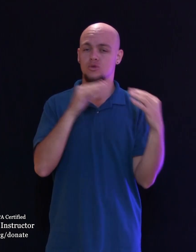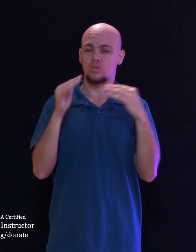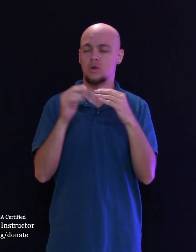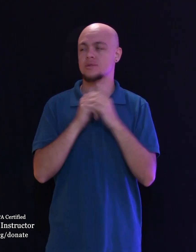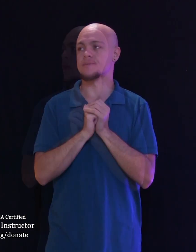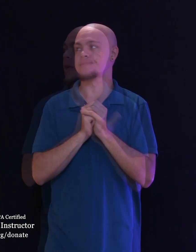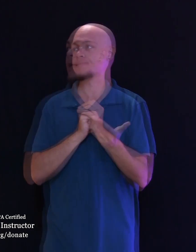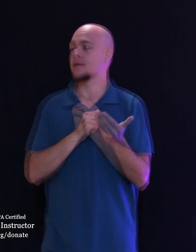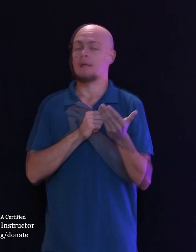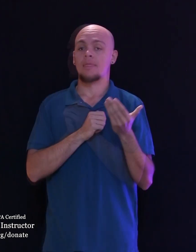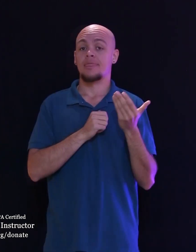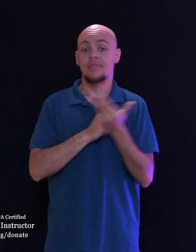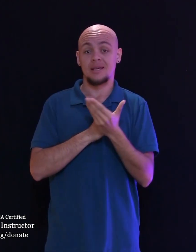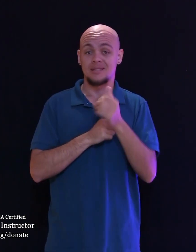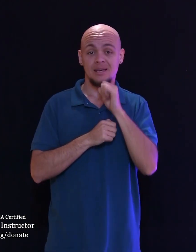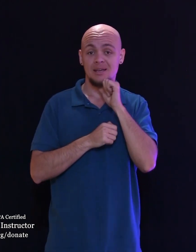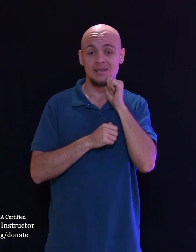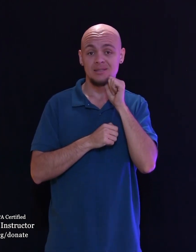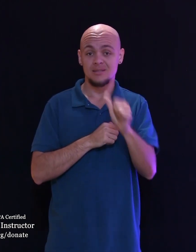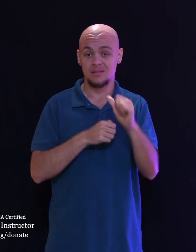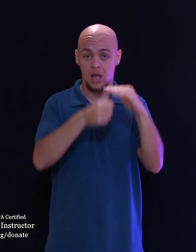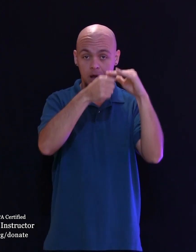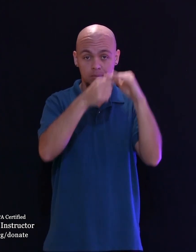is not persecution.